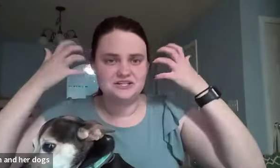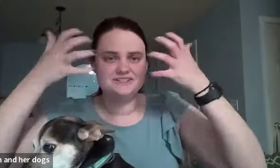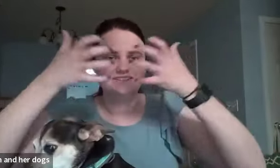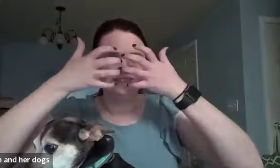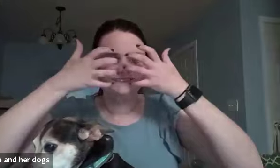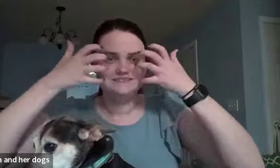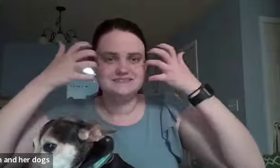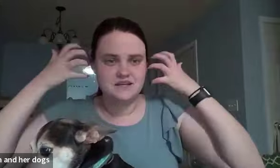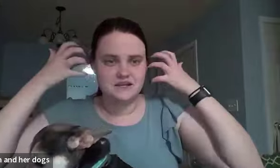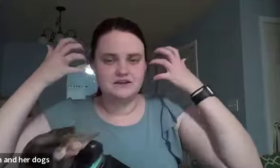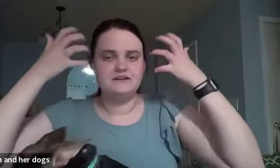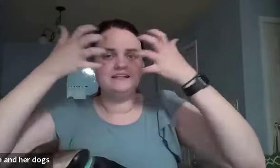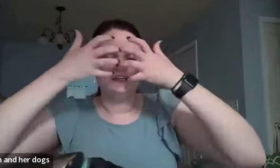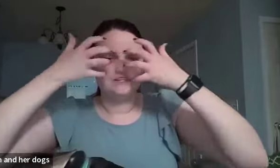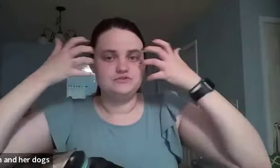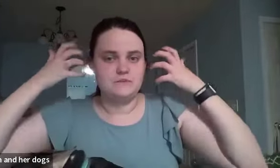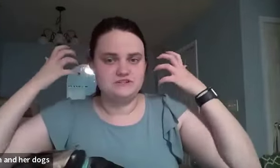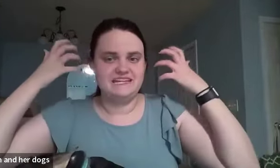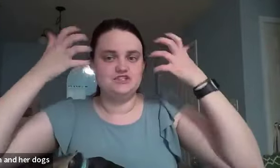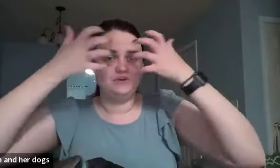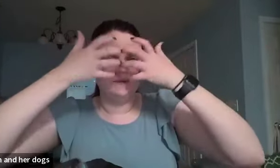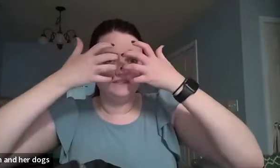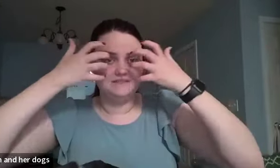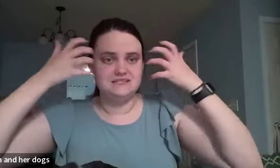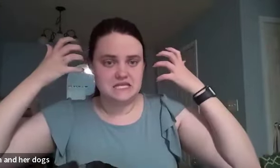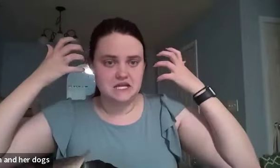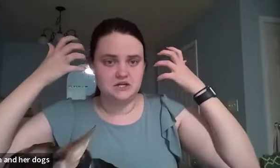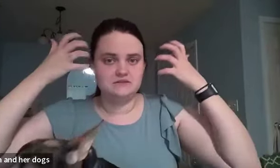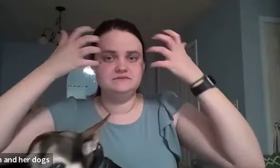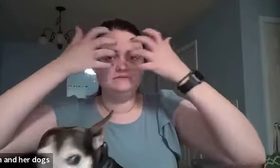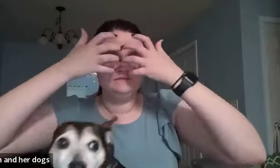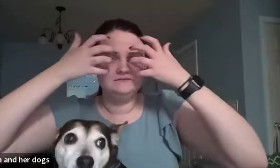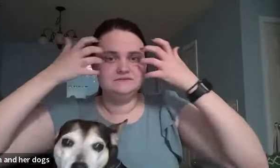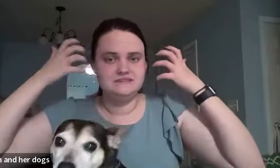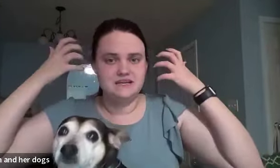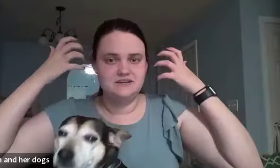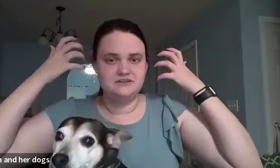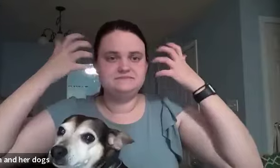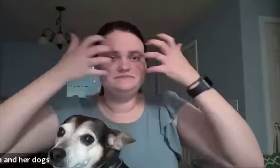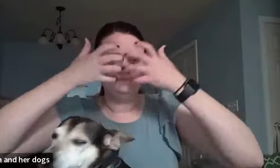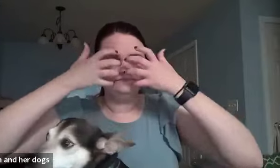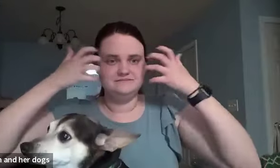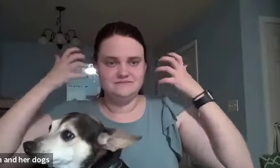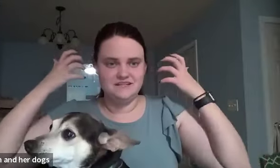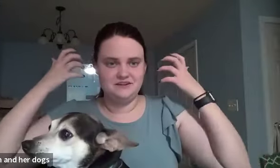tiger, tiger, and it's like this representing the stripes. Tiger, tiger,